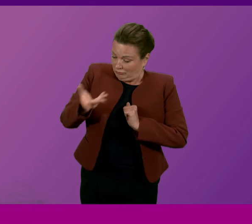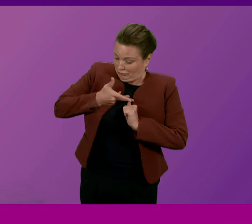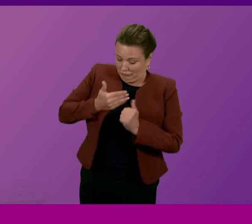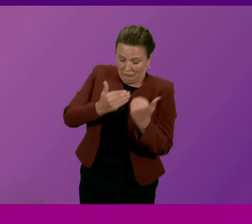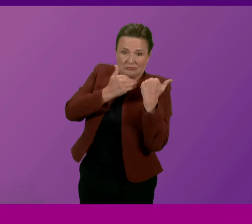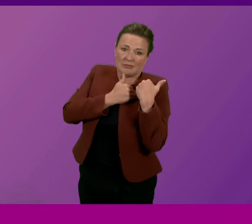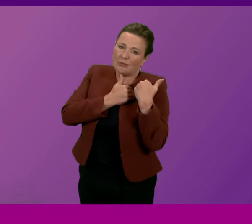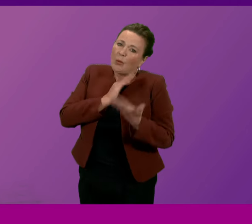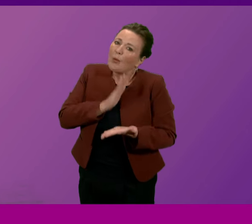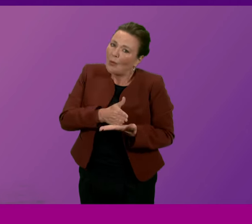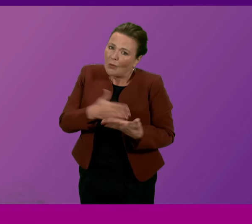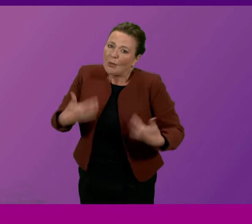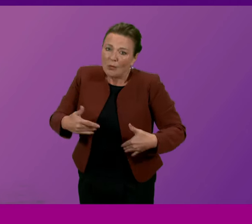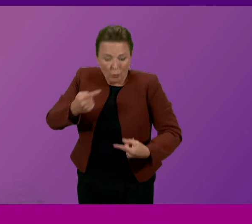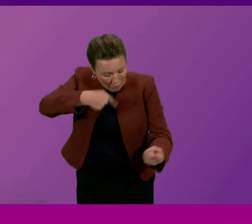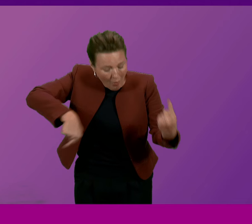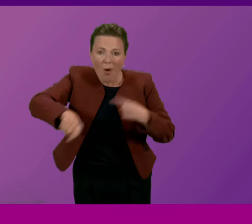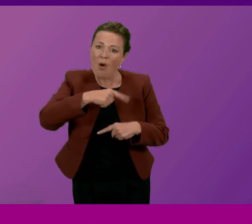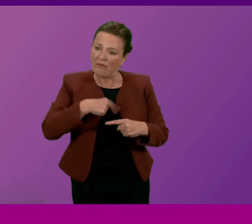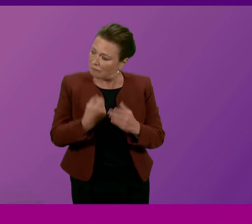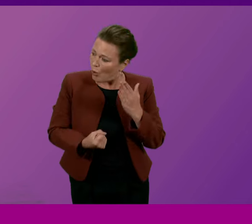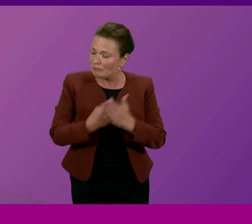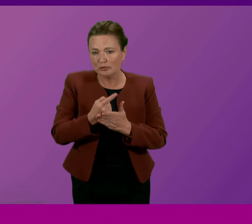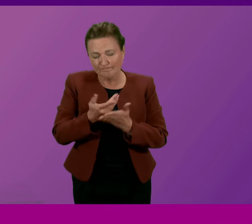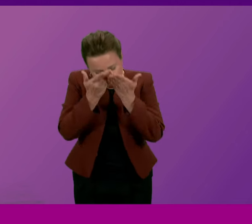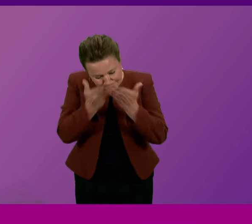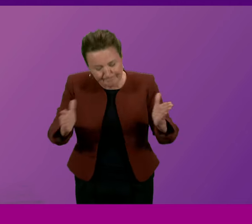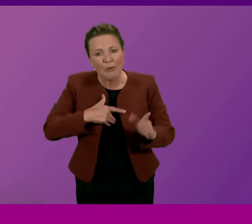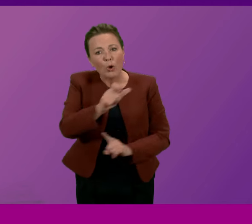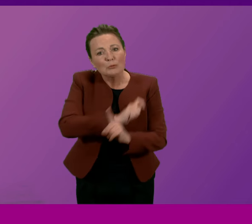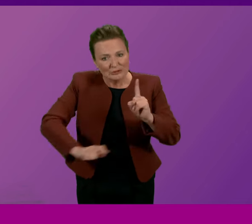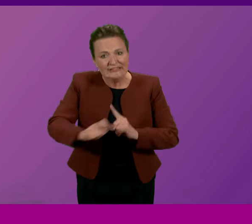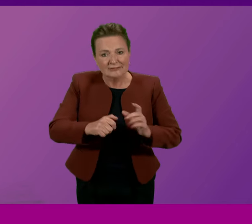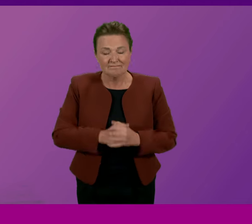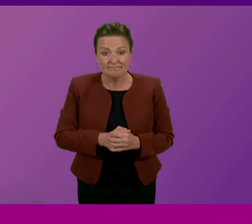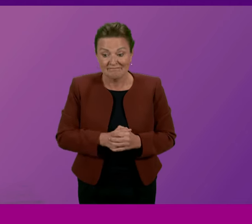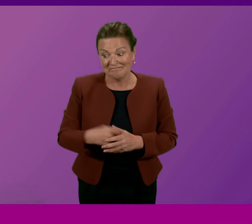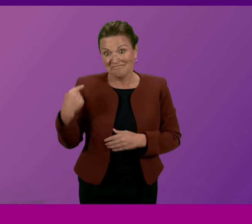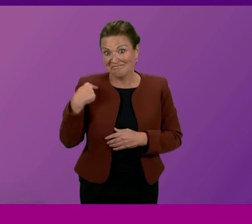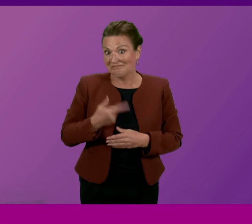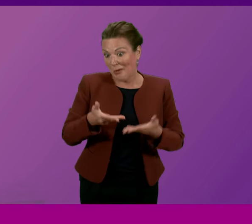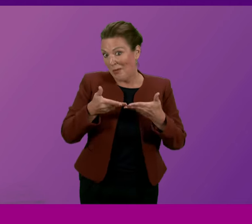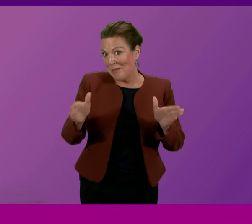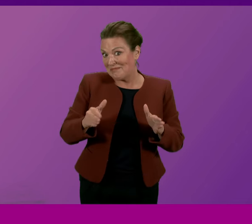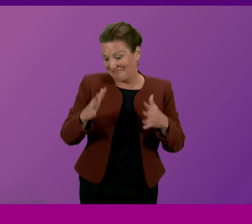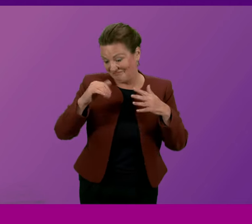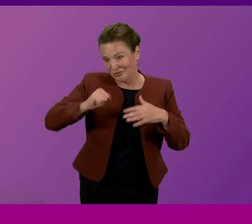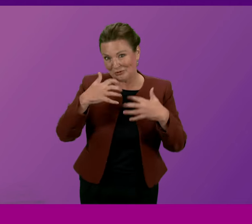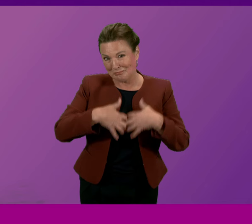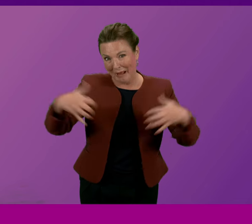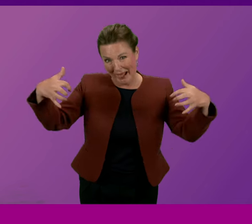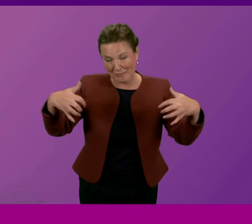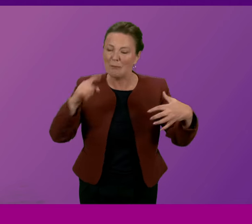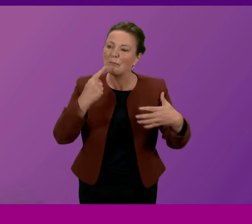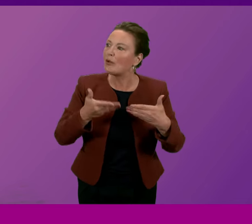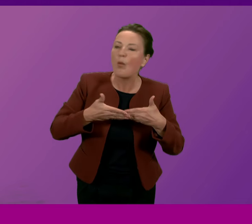privilege of serving our communities and our country. Since the opening of the Scottish Parliament by the late Her